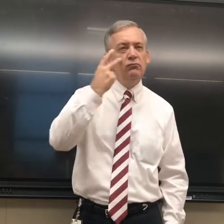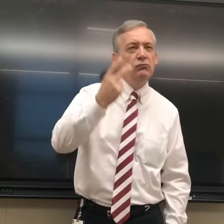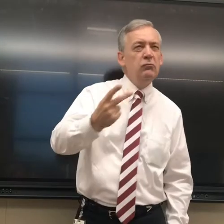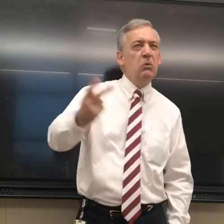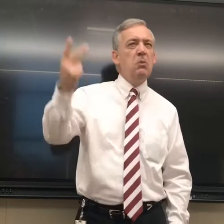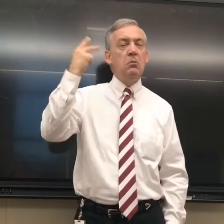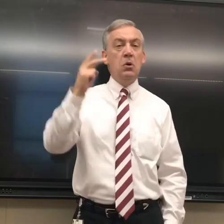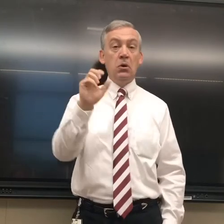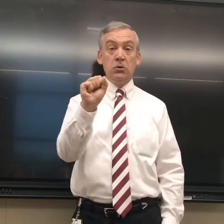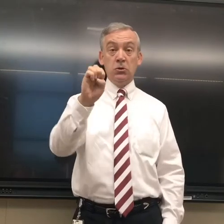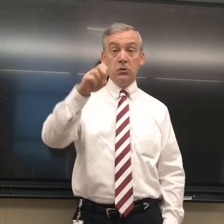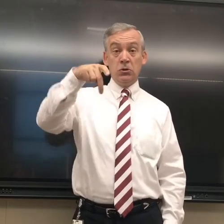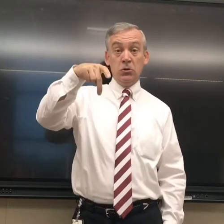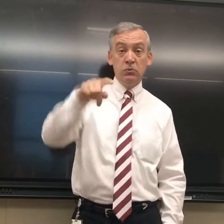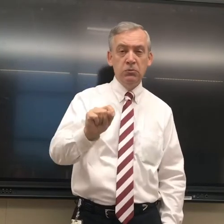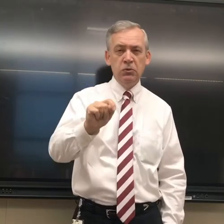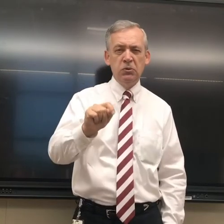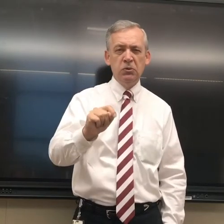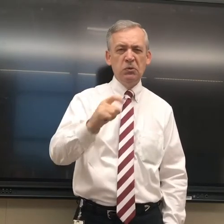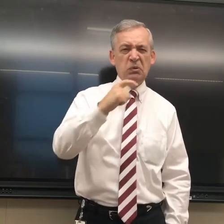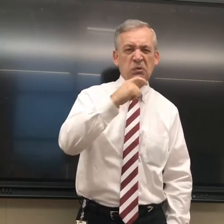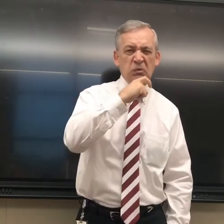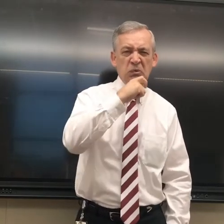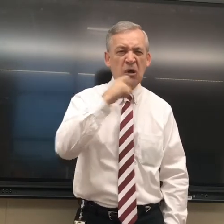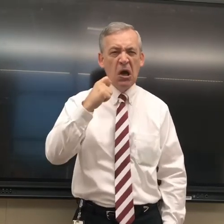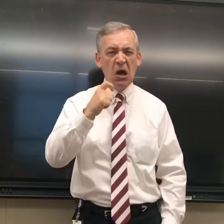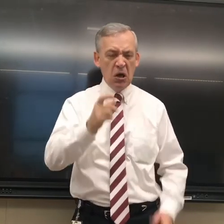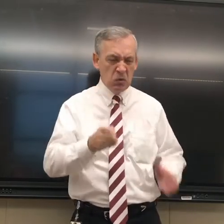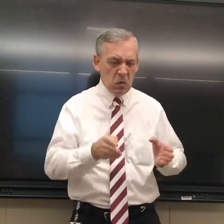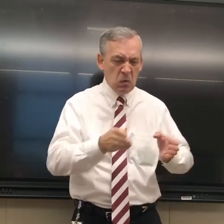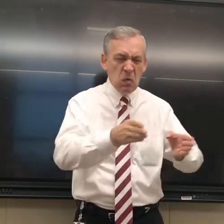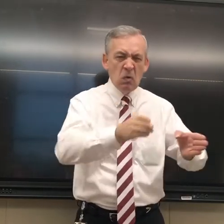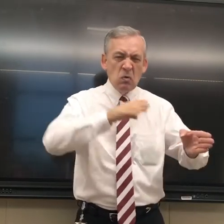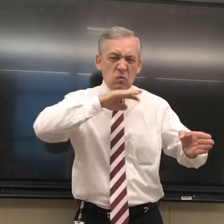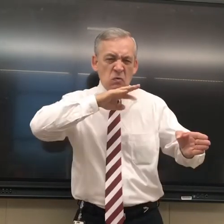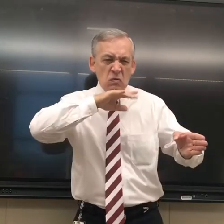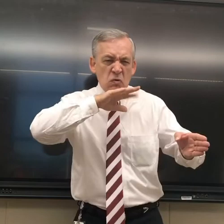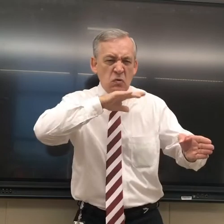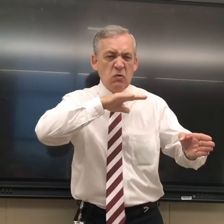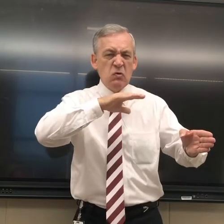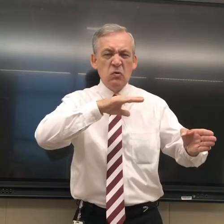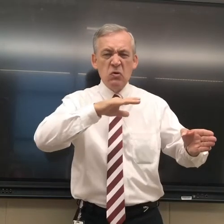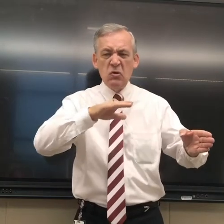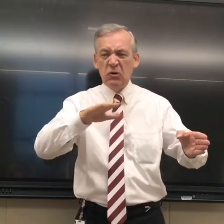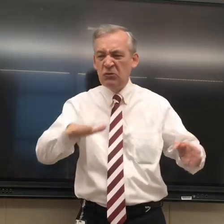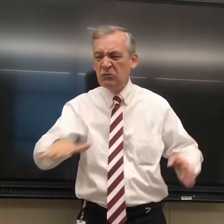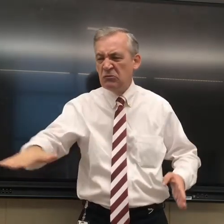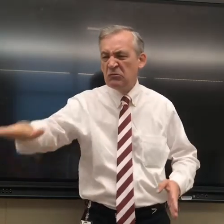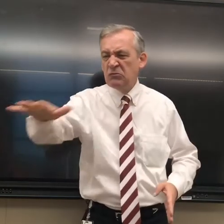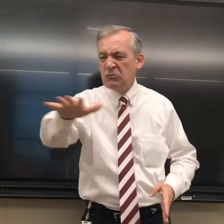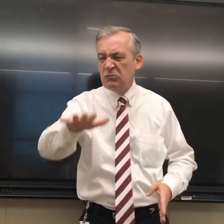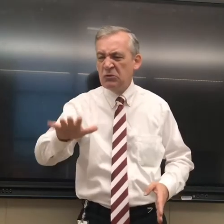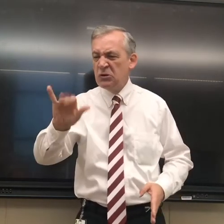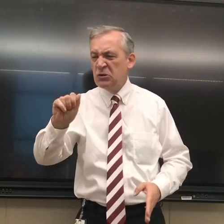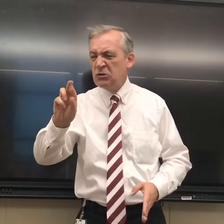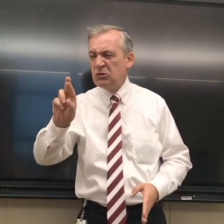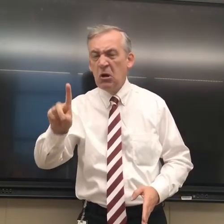September of the dirt roads and grassless shade yards of the shanty town